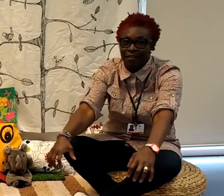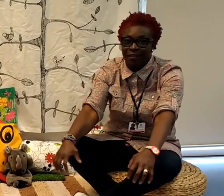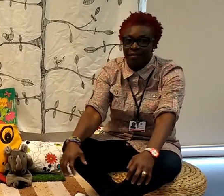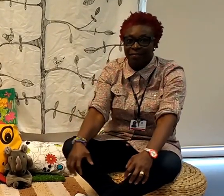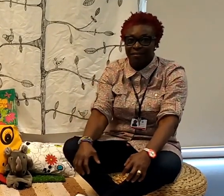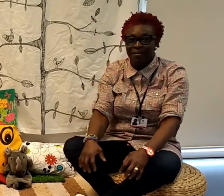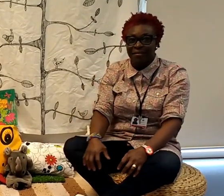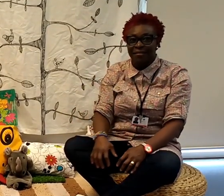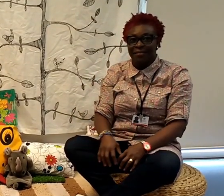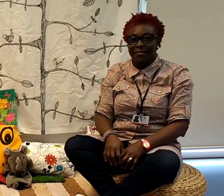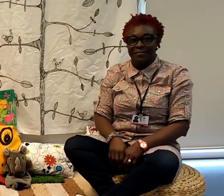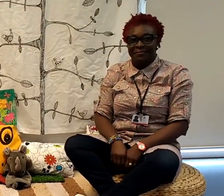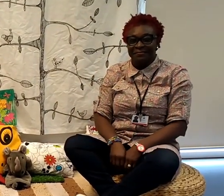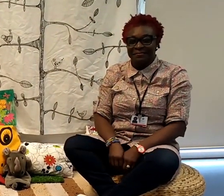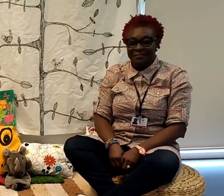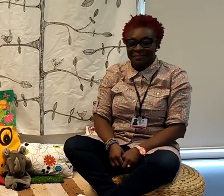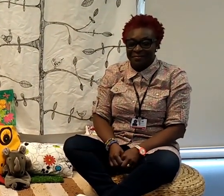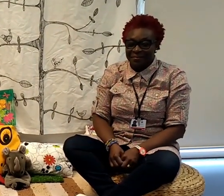roar.